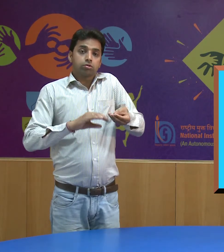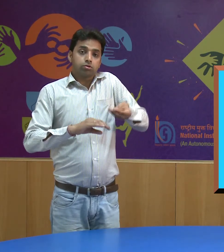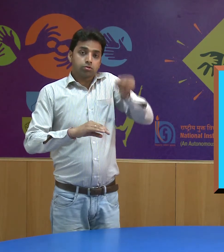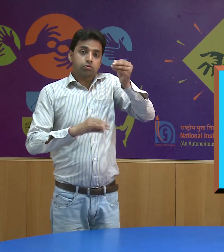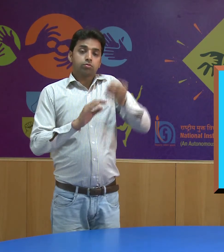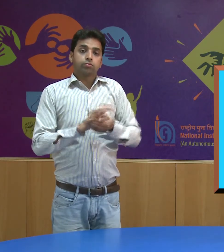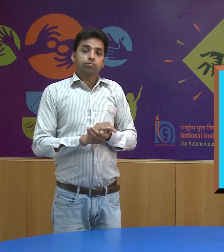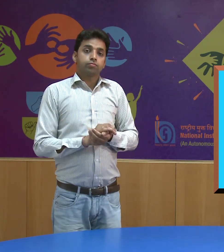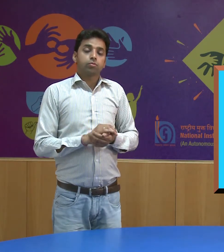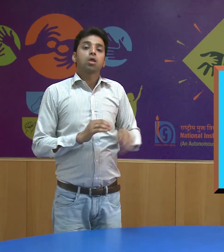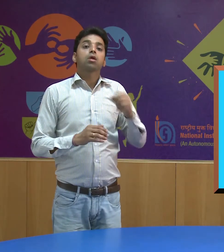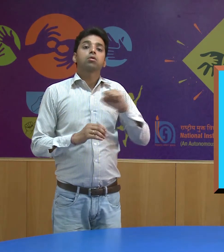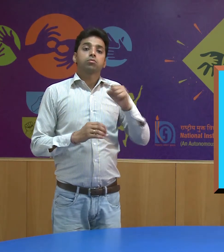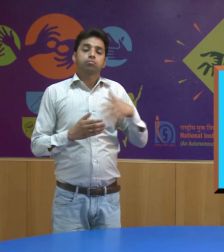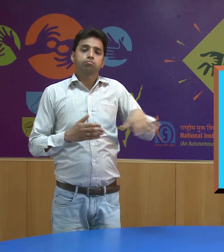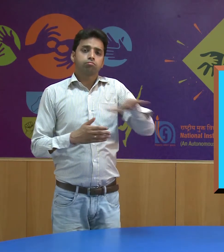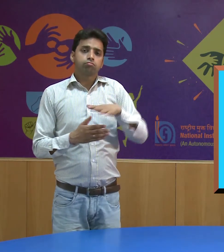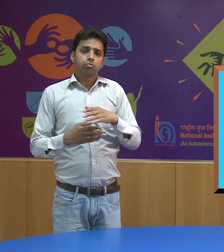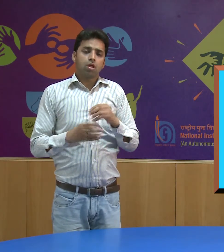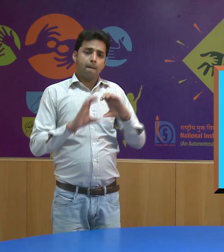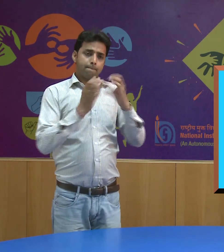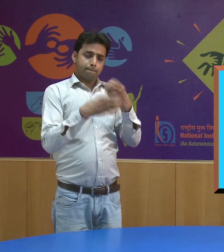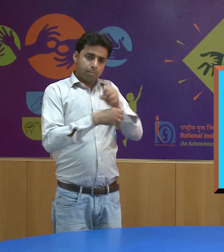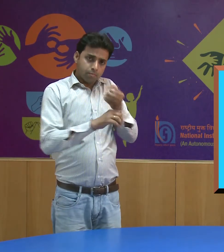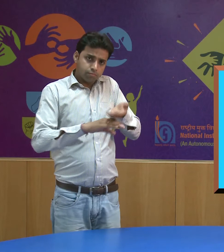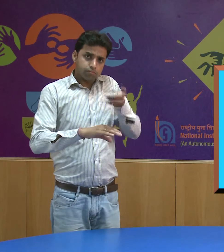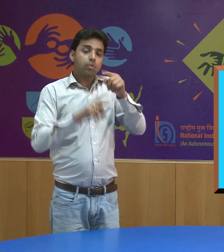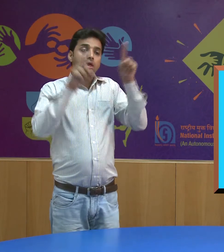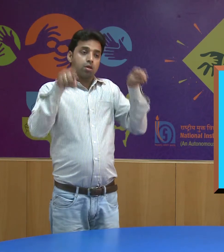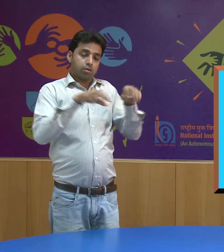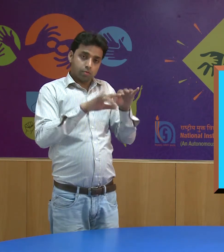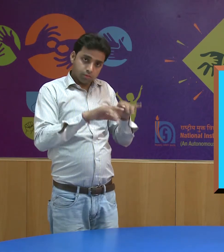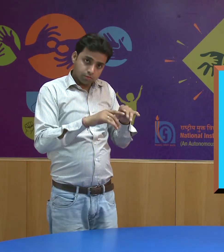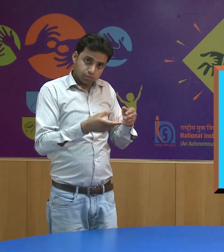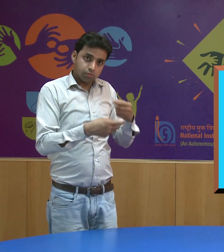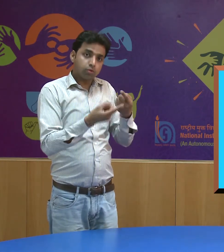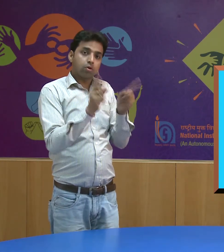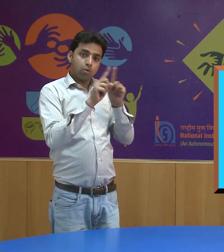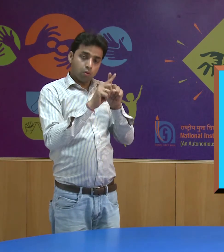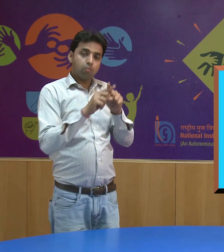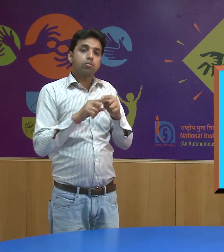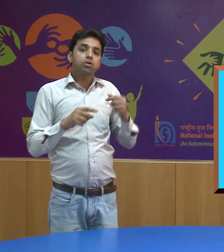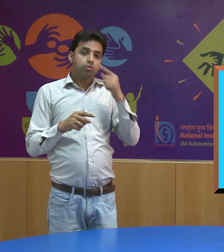This can be done by making classrooms, computer rooms, separate toilet for boys and